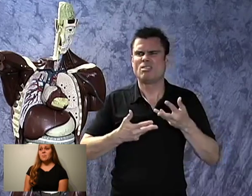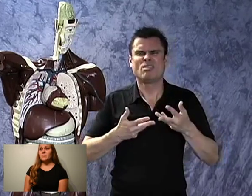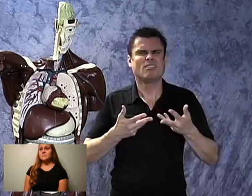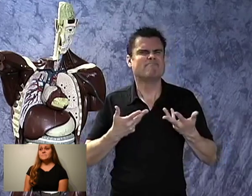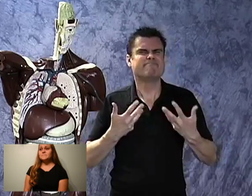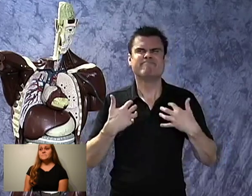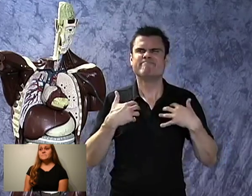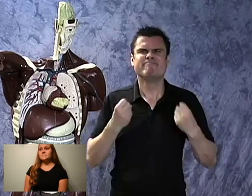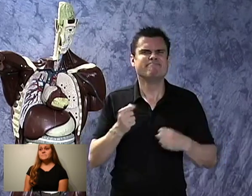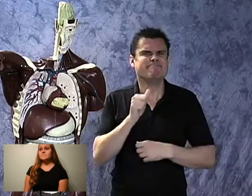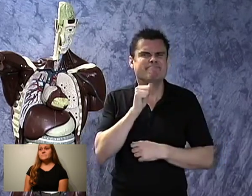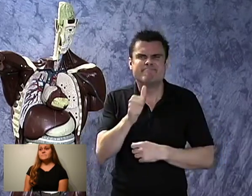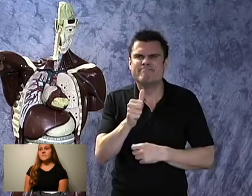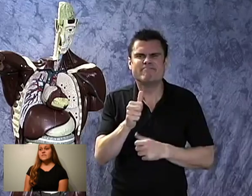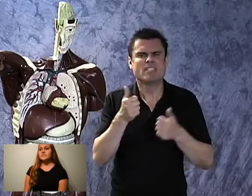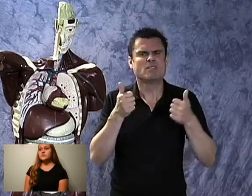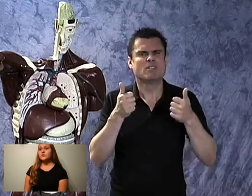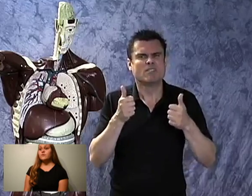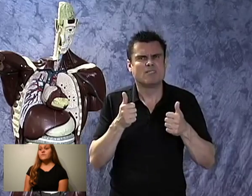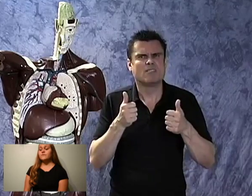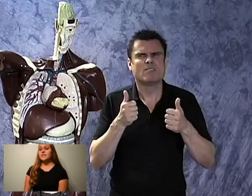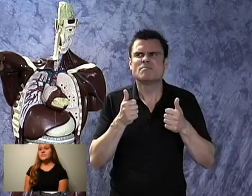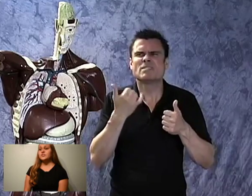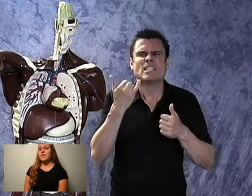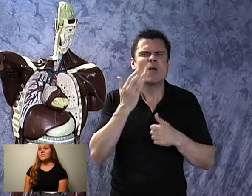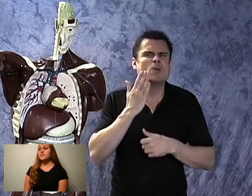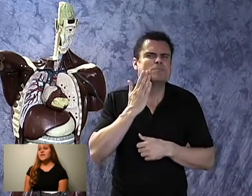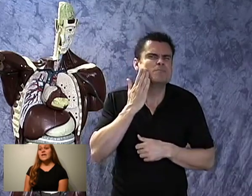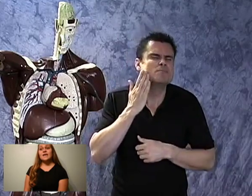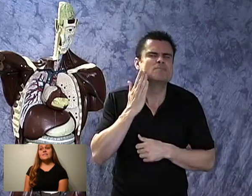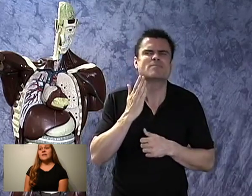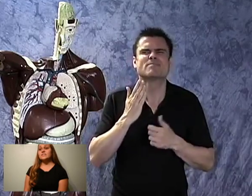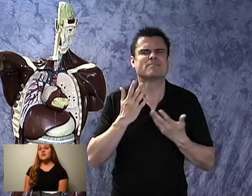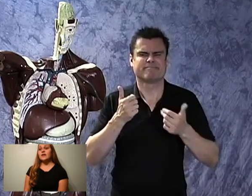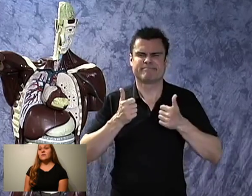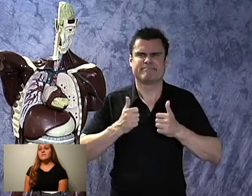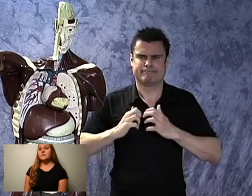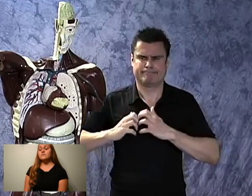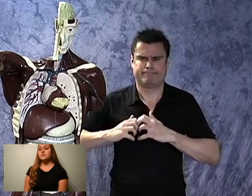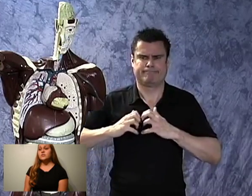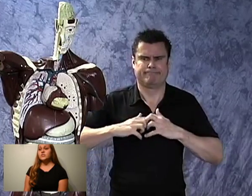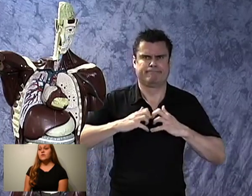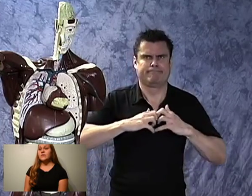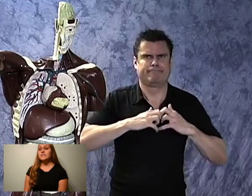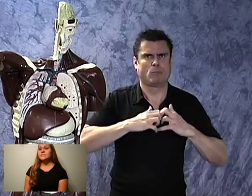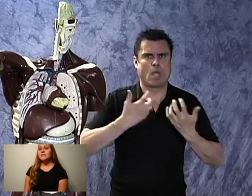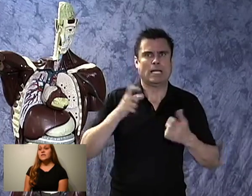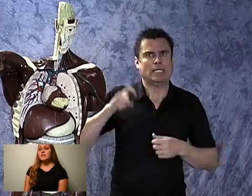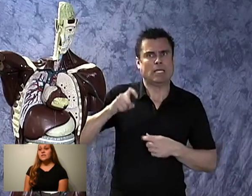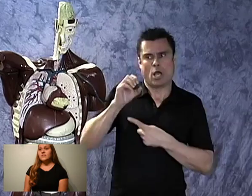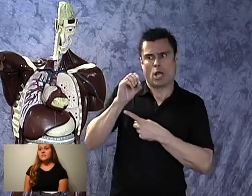build up because there's no room for the exchange, and that's not healthy. You'll start to